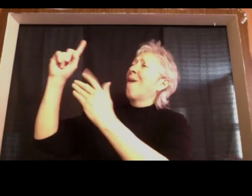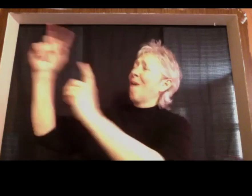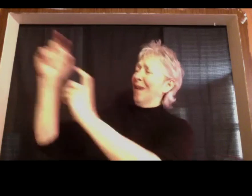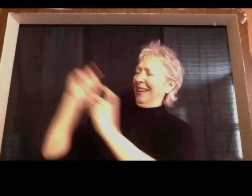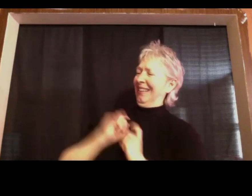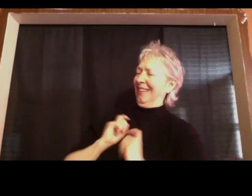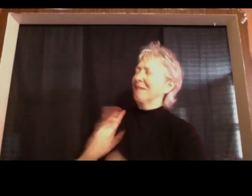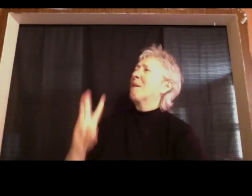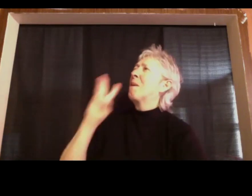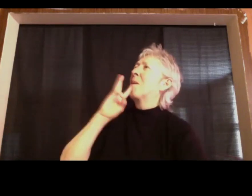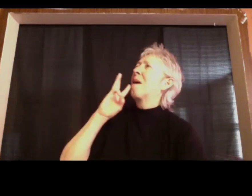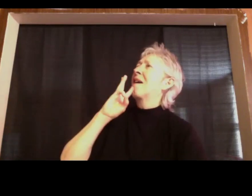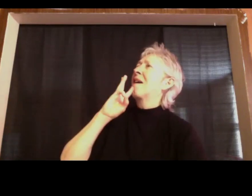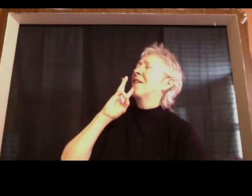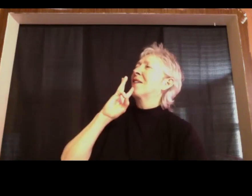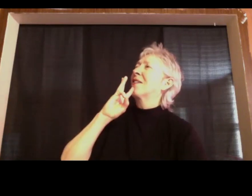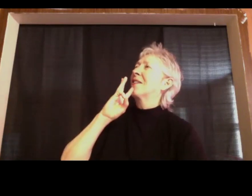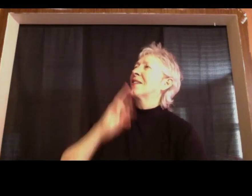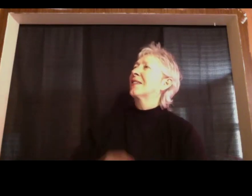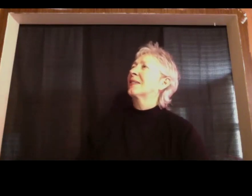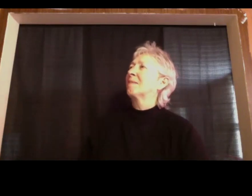waters of life.